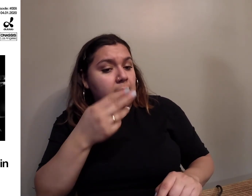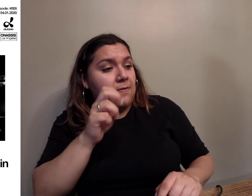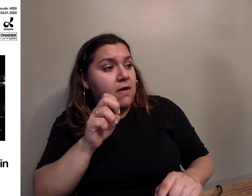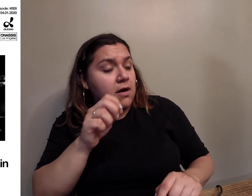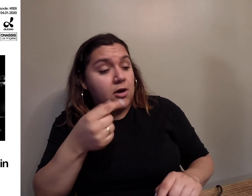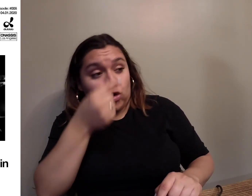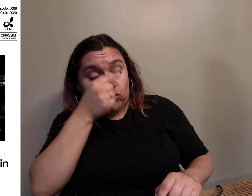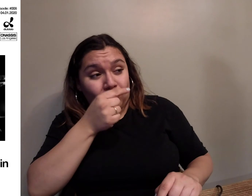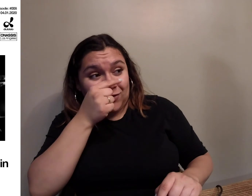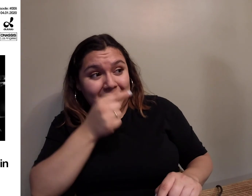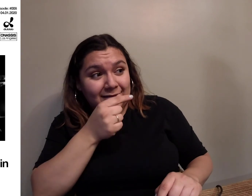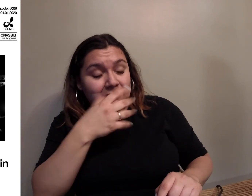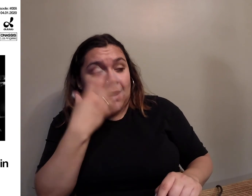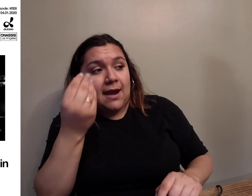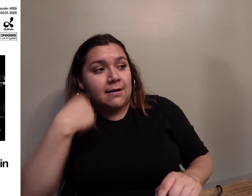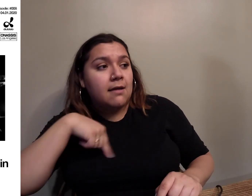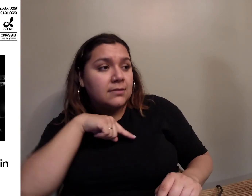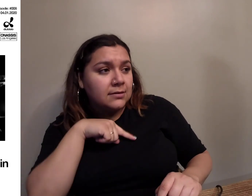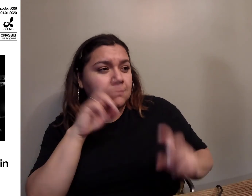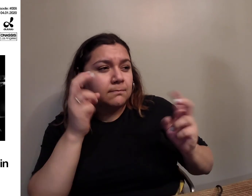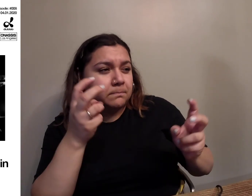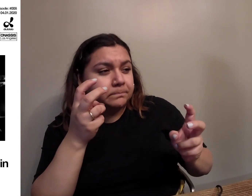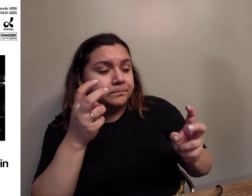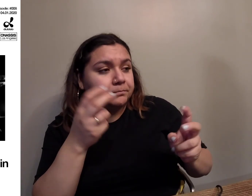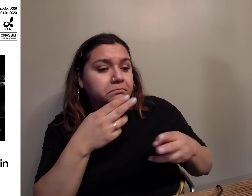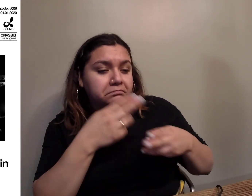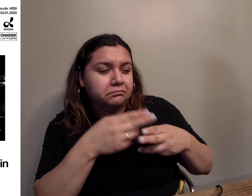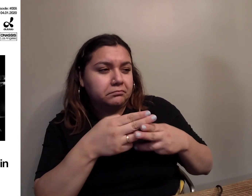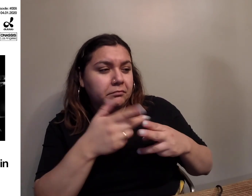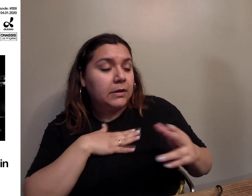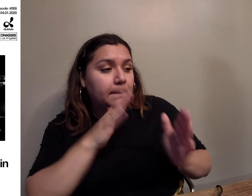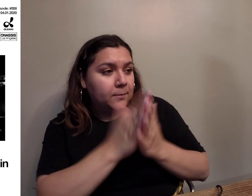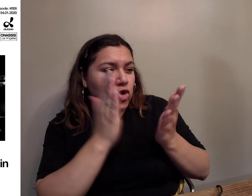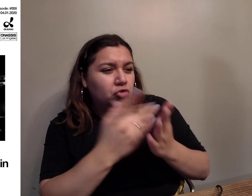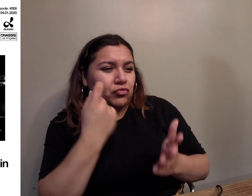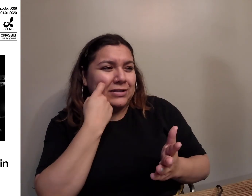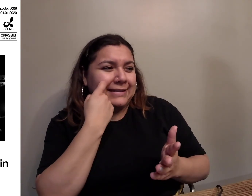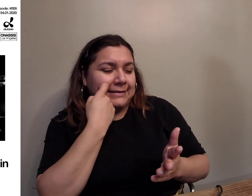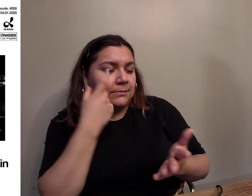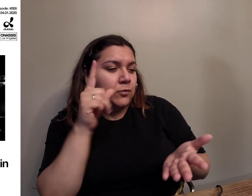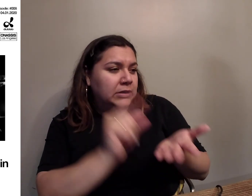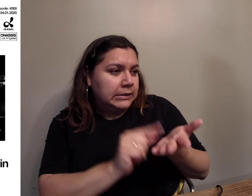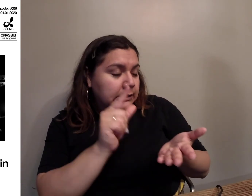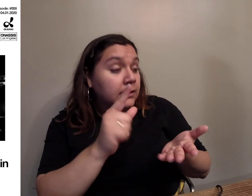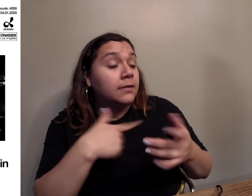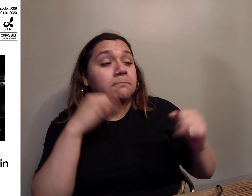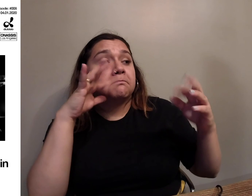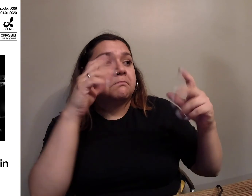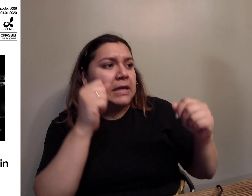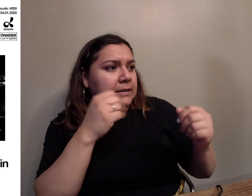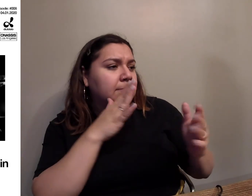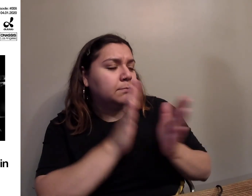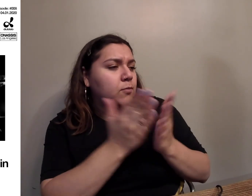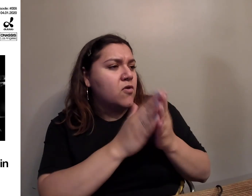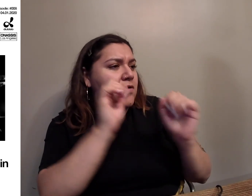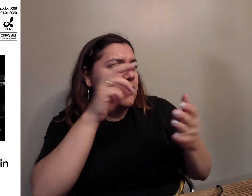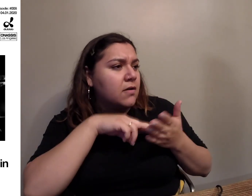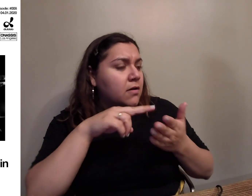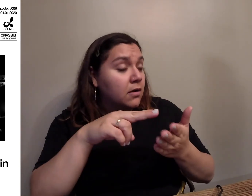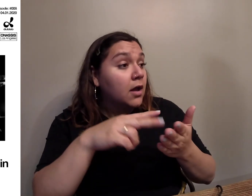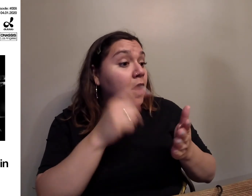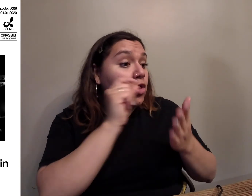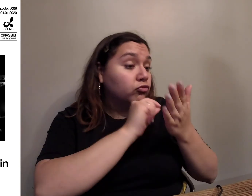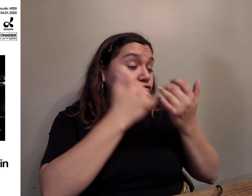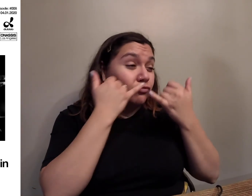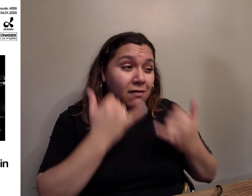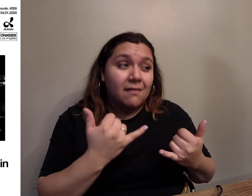just printed and published in paperback. It's quite an amazing book to read